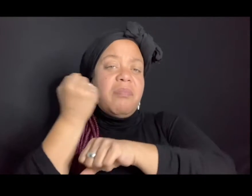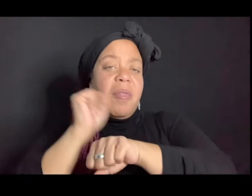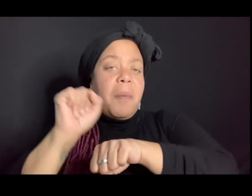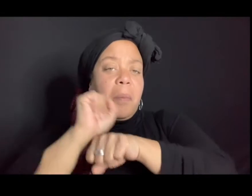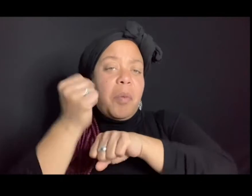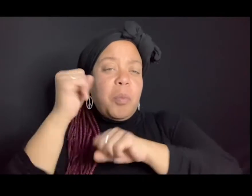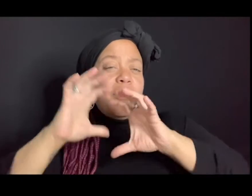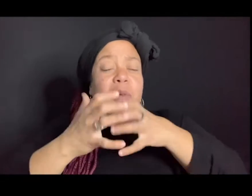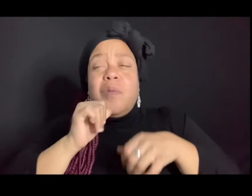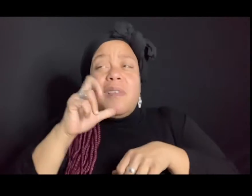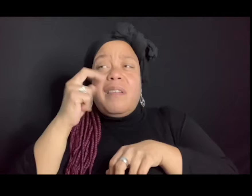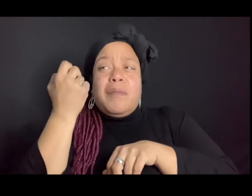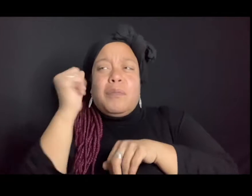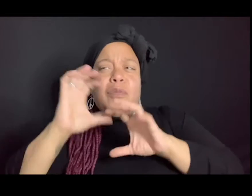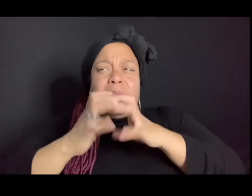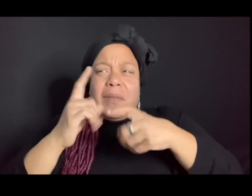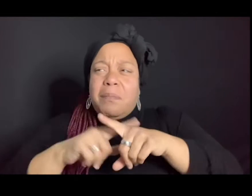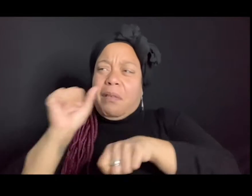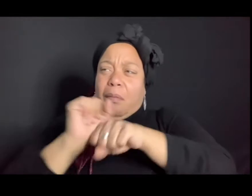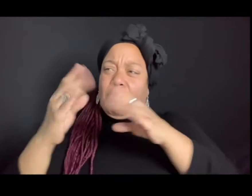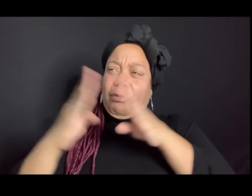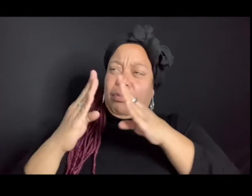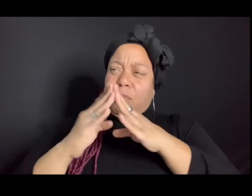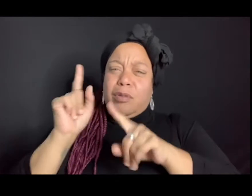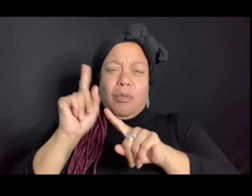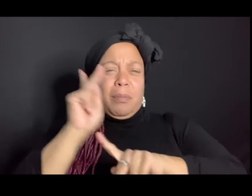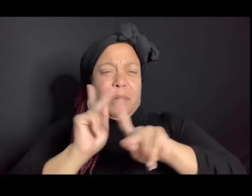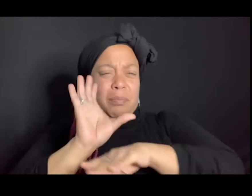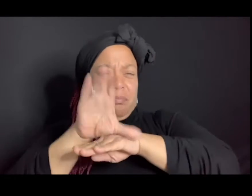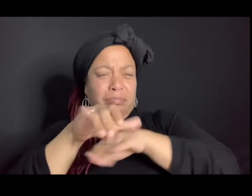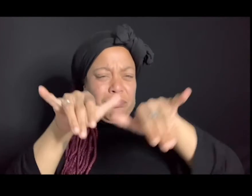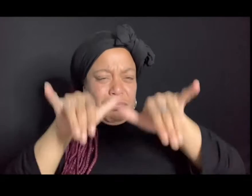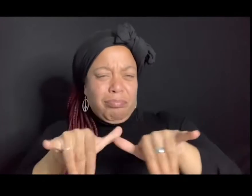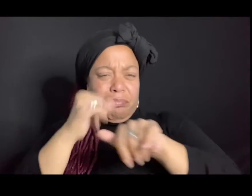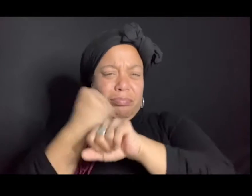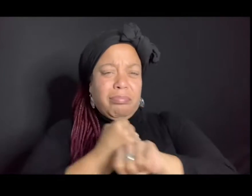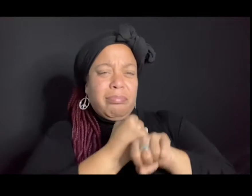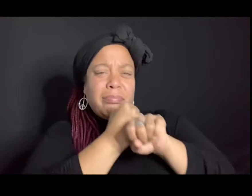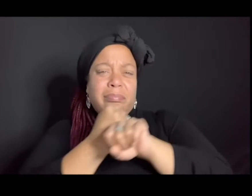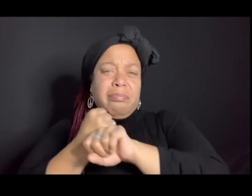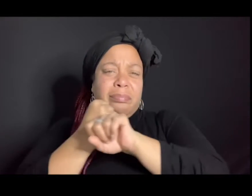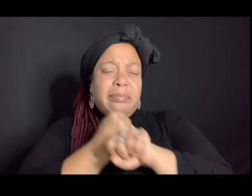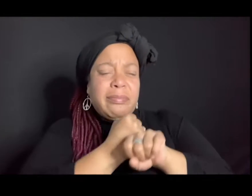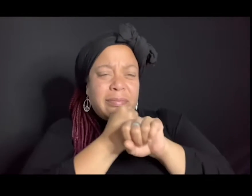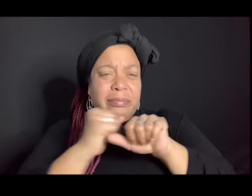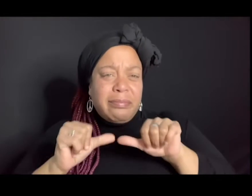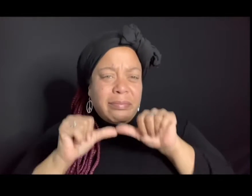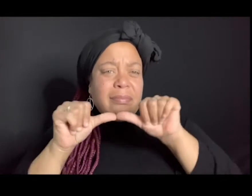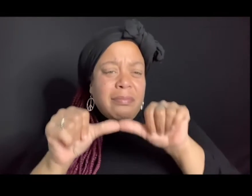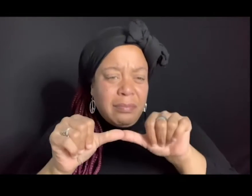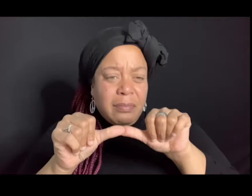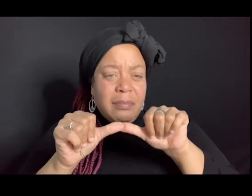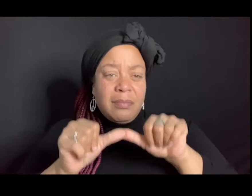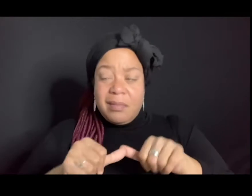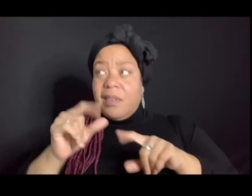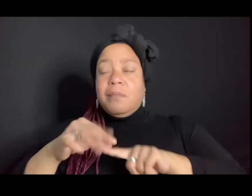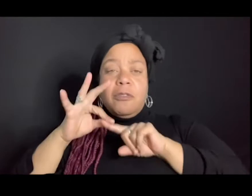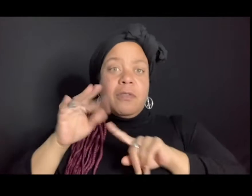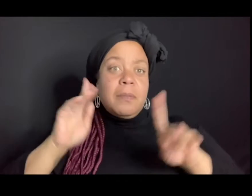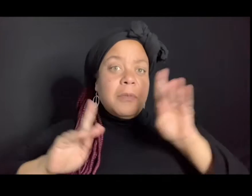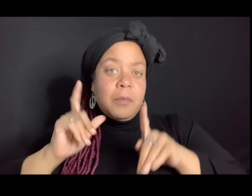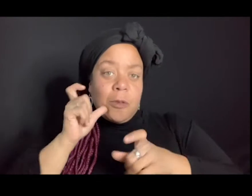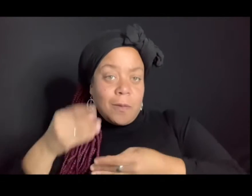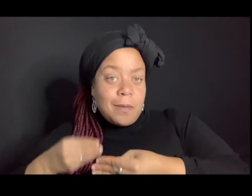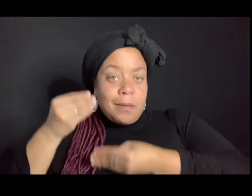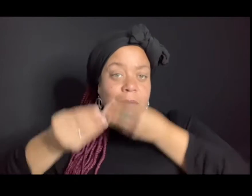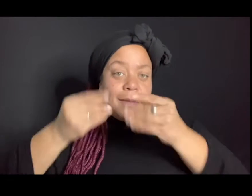even a movement, but a labor community that was forcibly attempting to, keep people enslaved, especially people